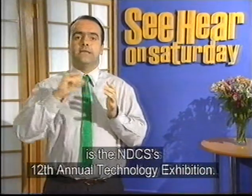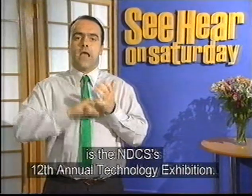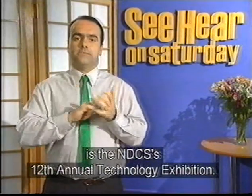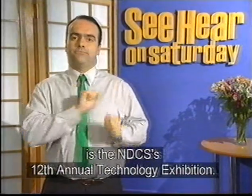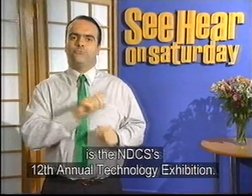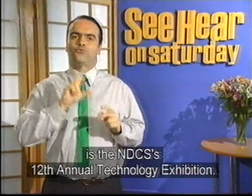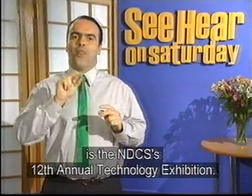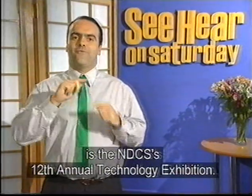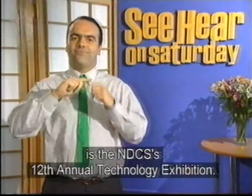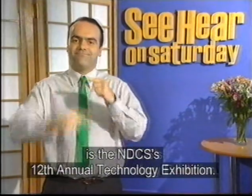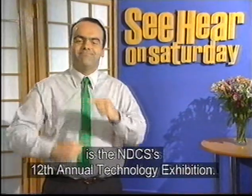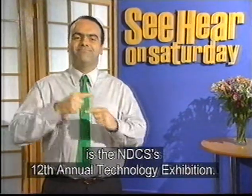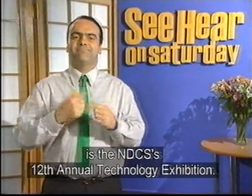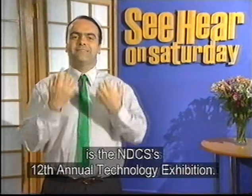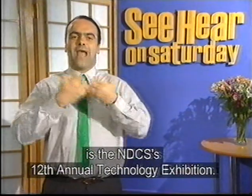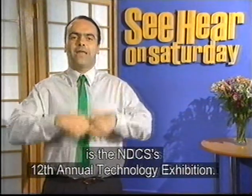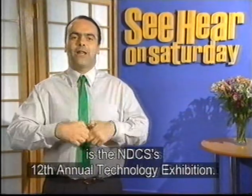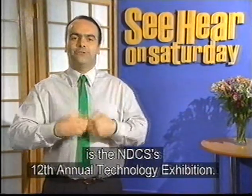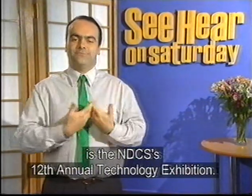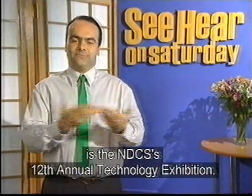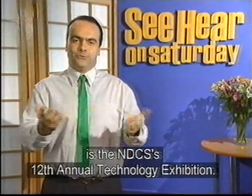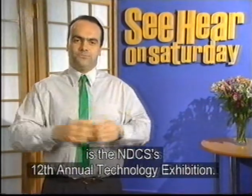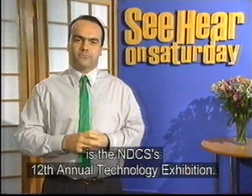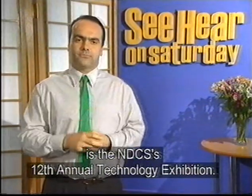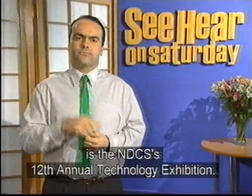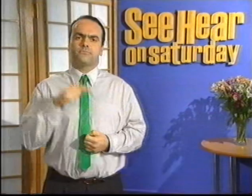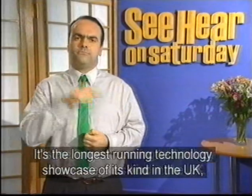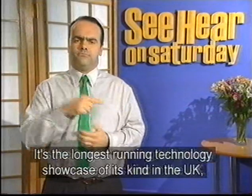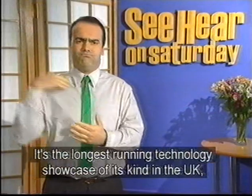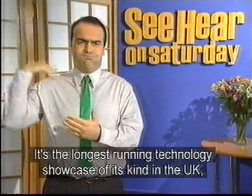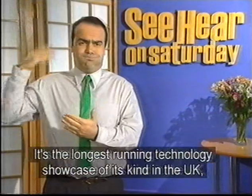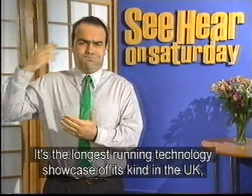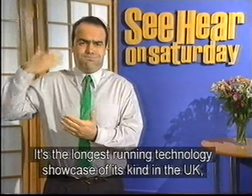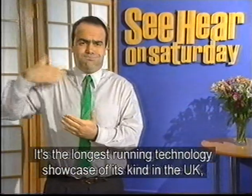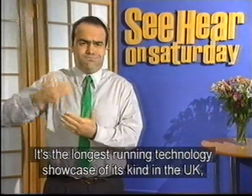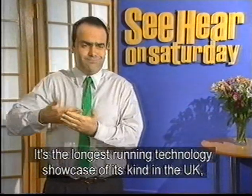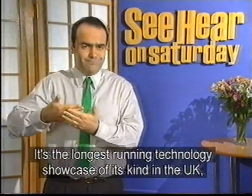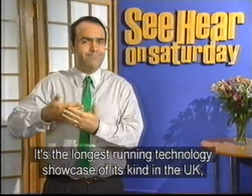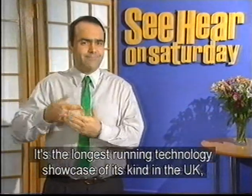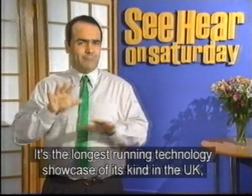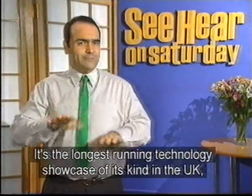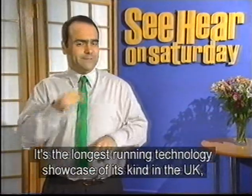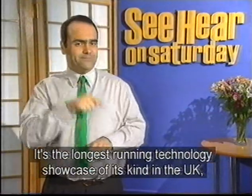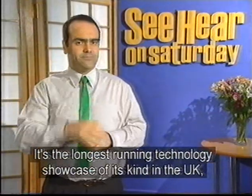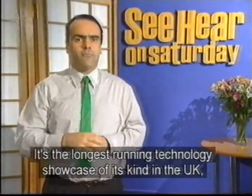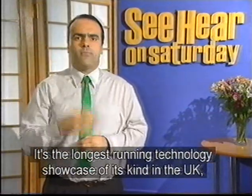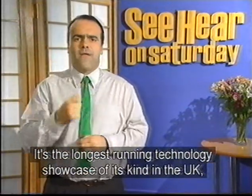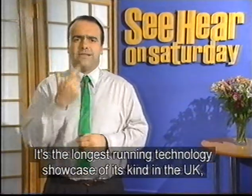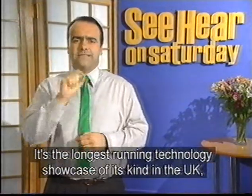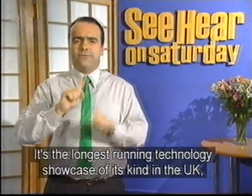the NDCS's 12th annual technology exhibition. It's the longest running technology showcase of its kind in the UK and